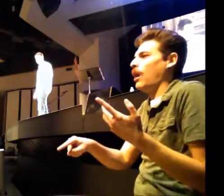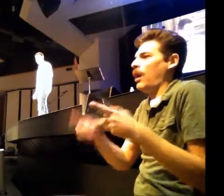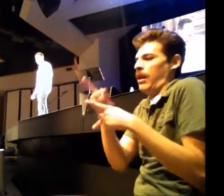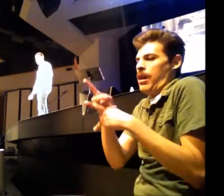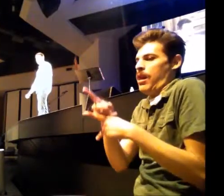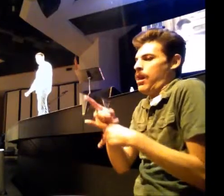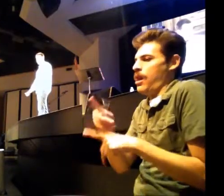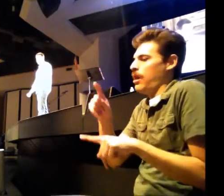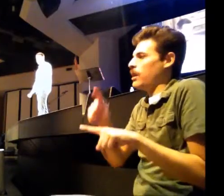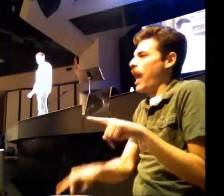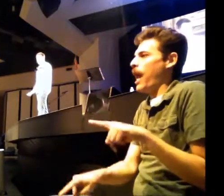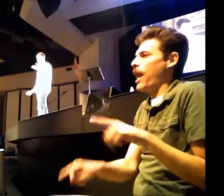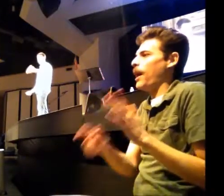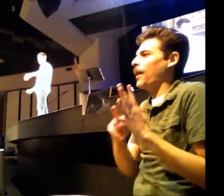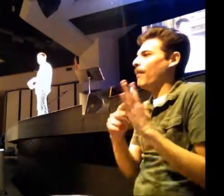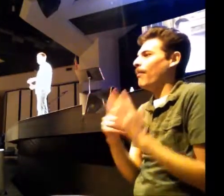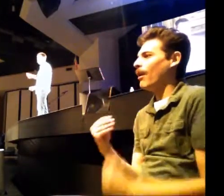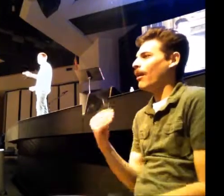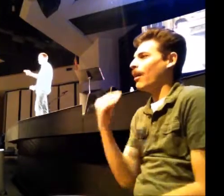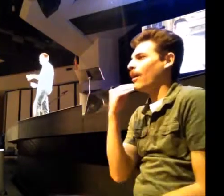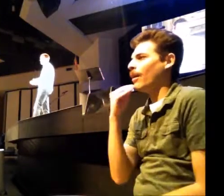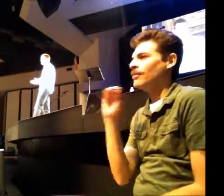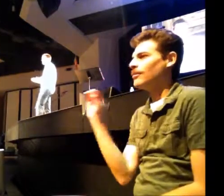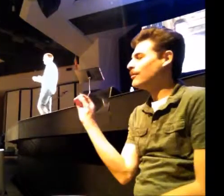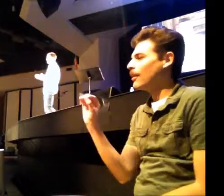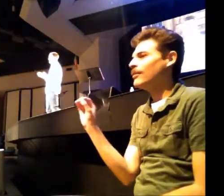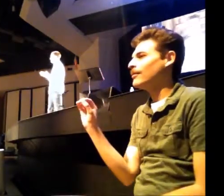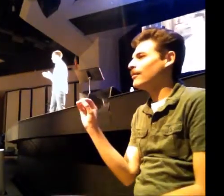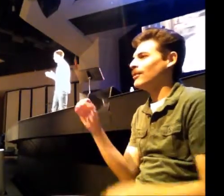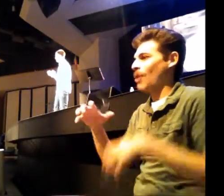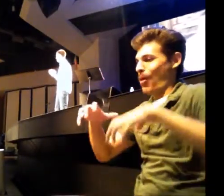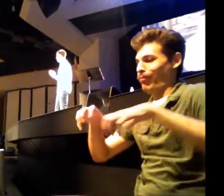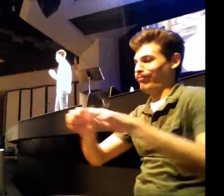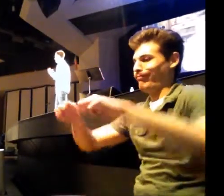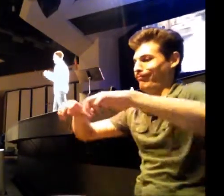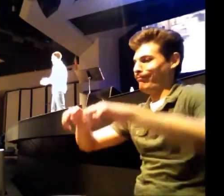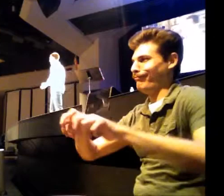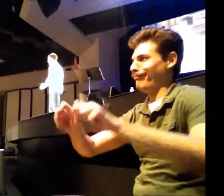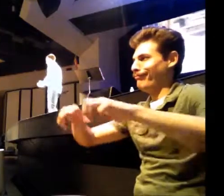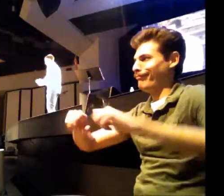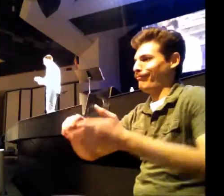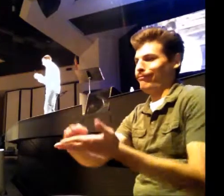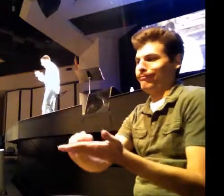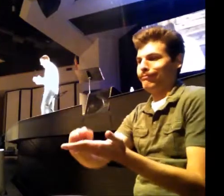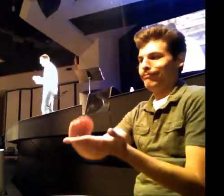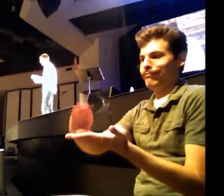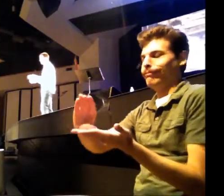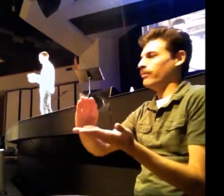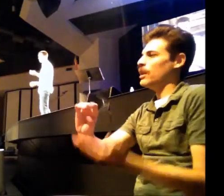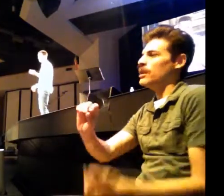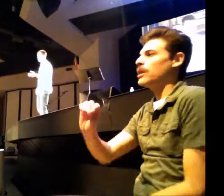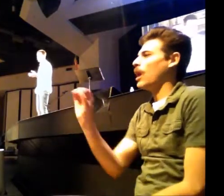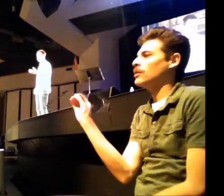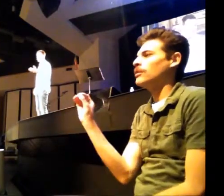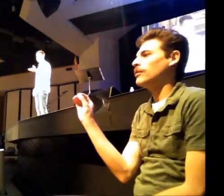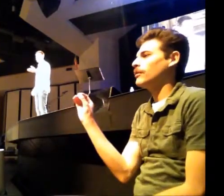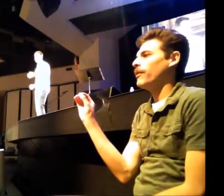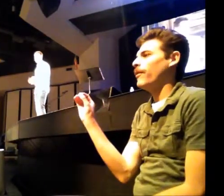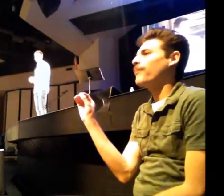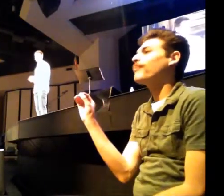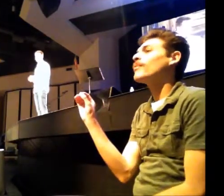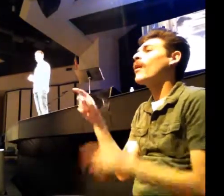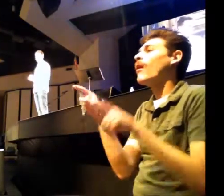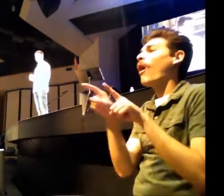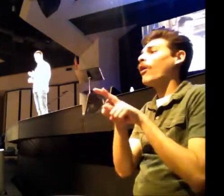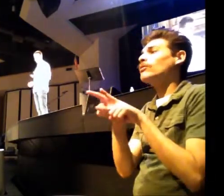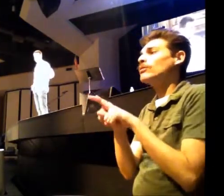not going to have the dough to work with. The other thing about this is this, it was the bread that slaveholders fed